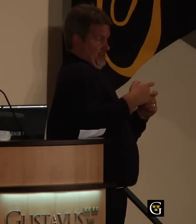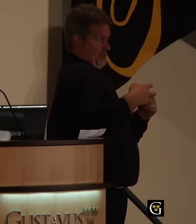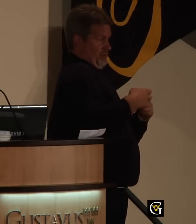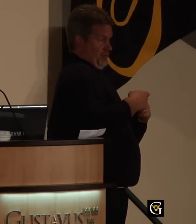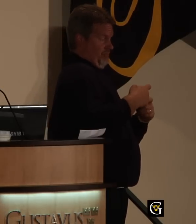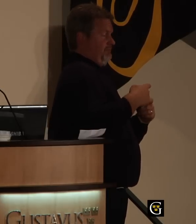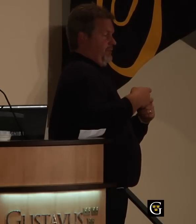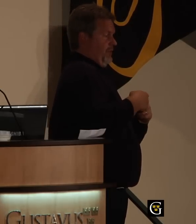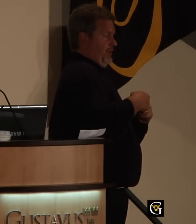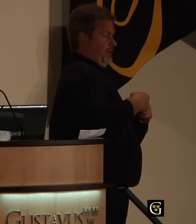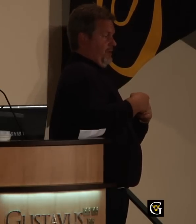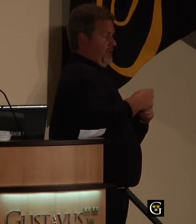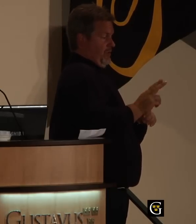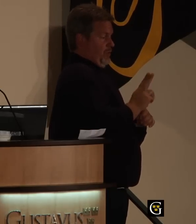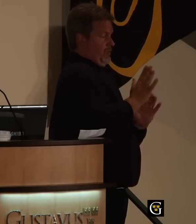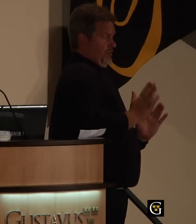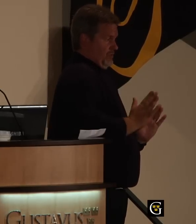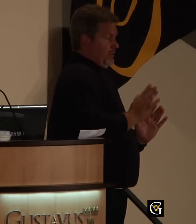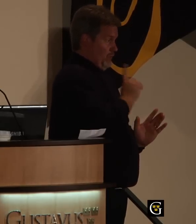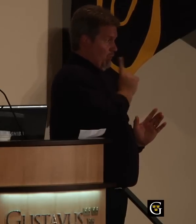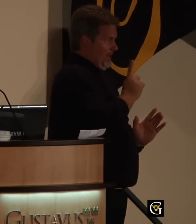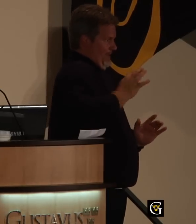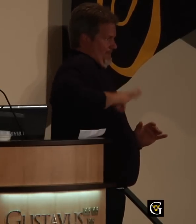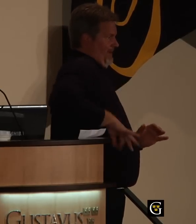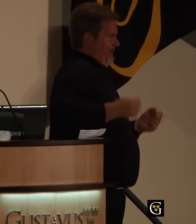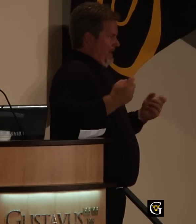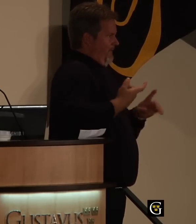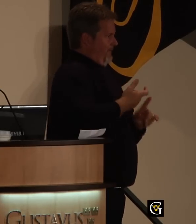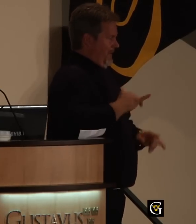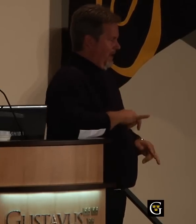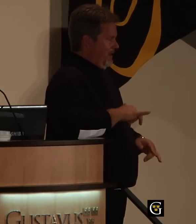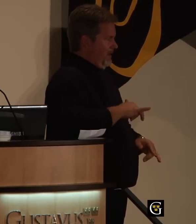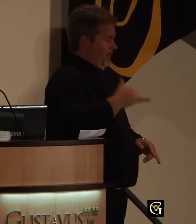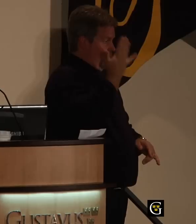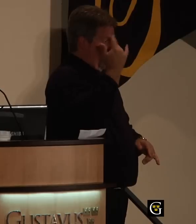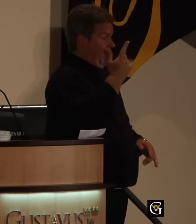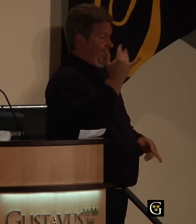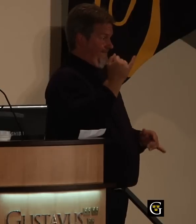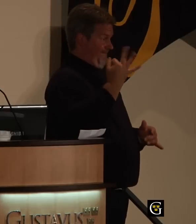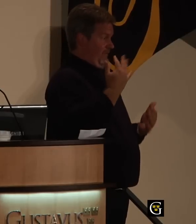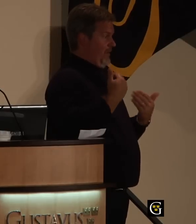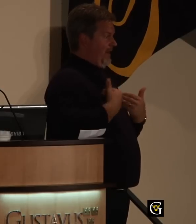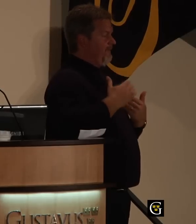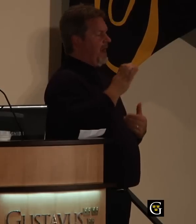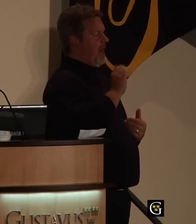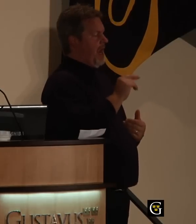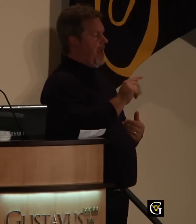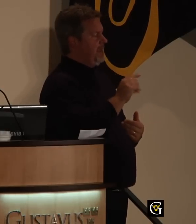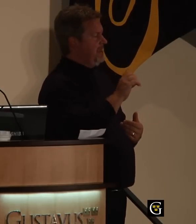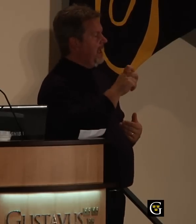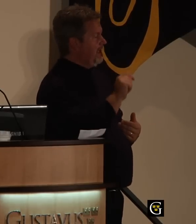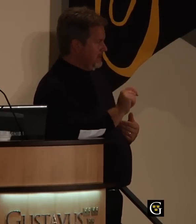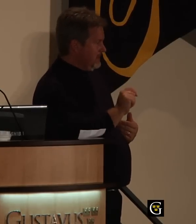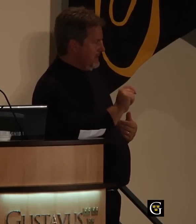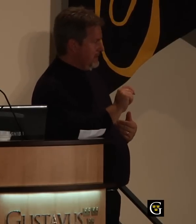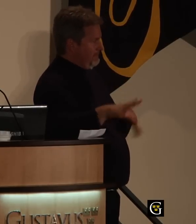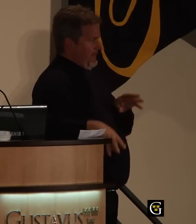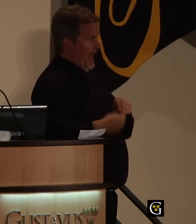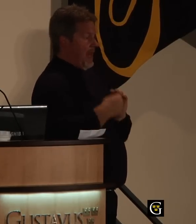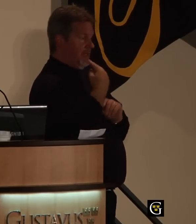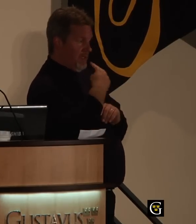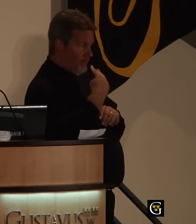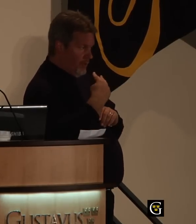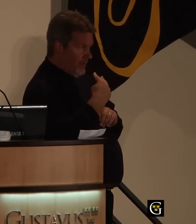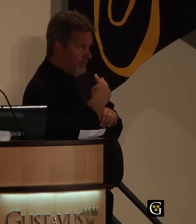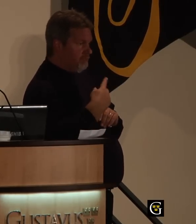users actually got a lot of benefit out of it. Because if you have context, if you have lip reading, this actually gives you a